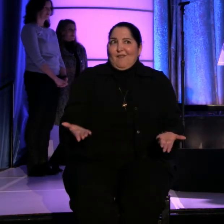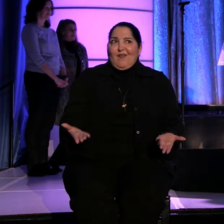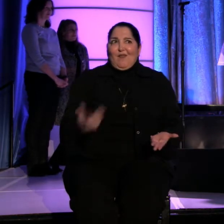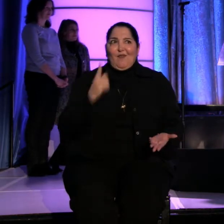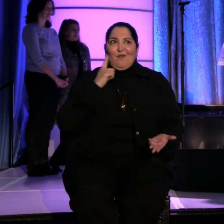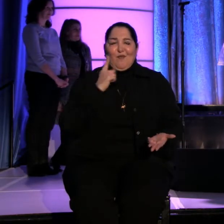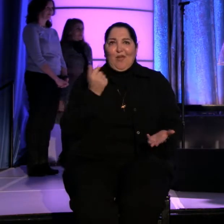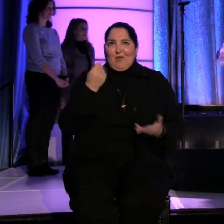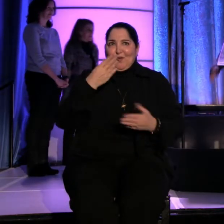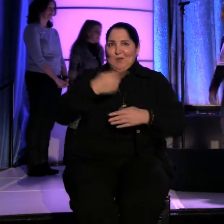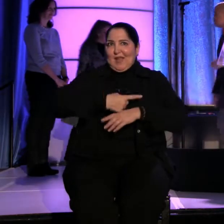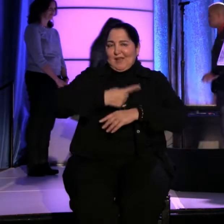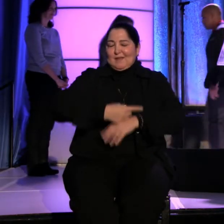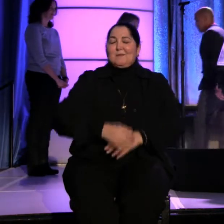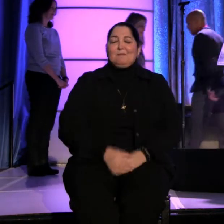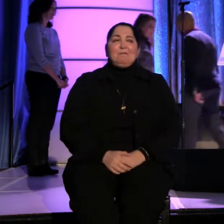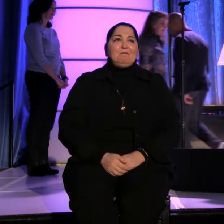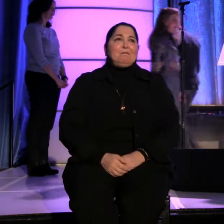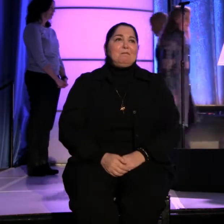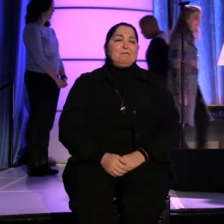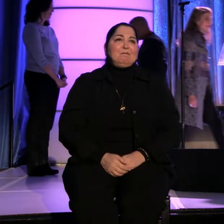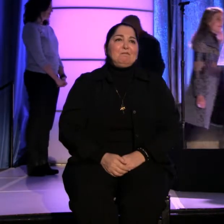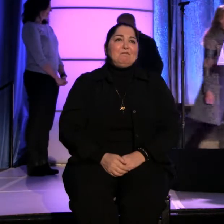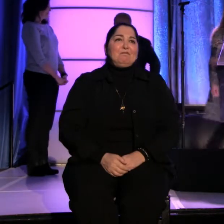ahead. Rachel?